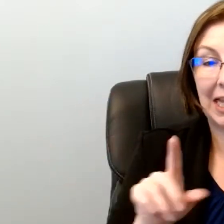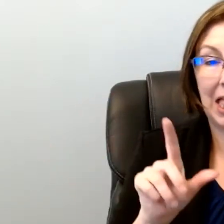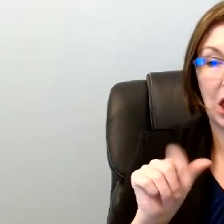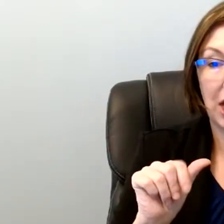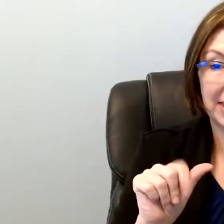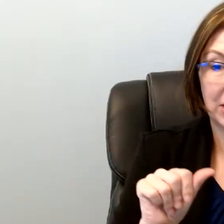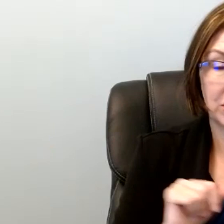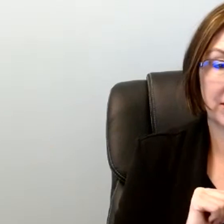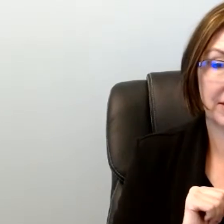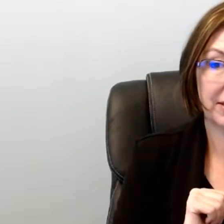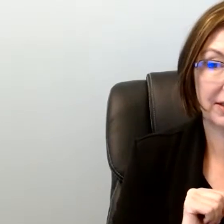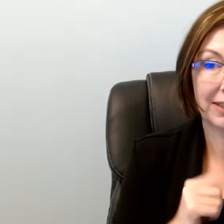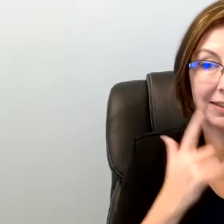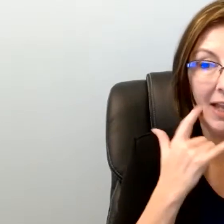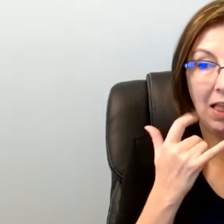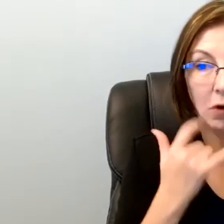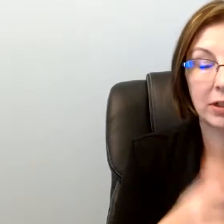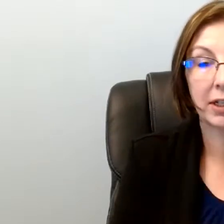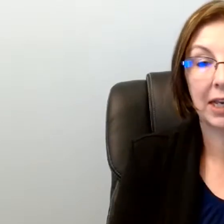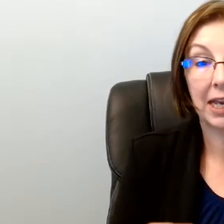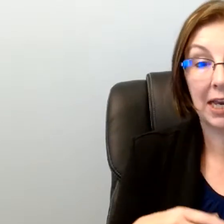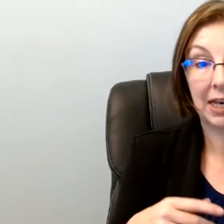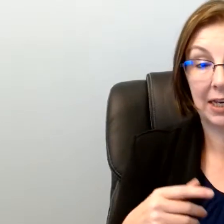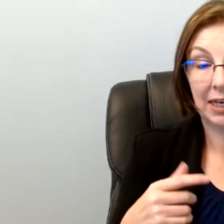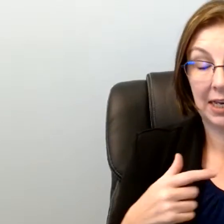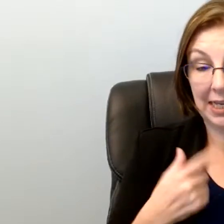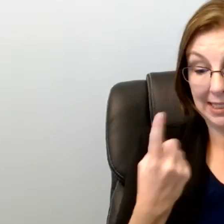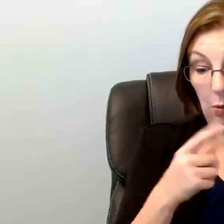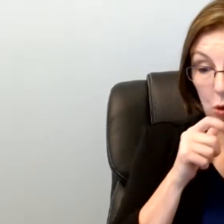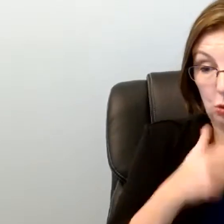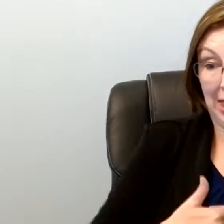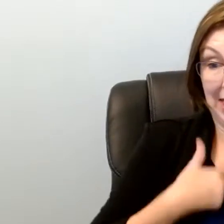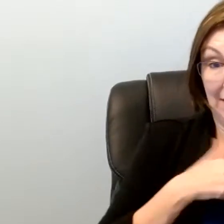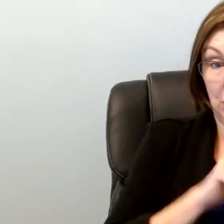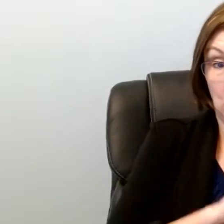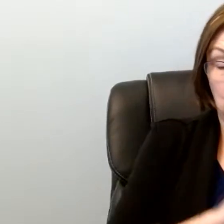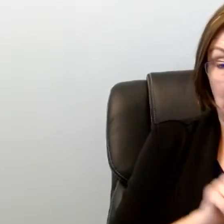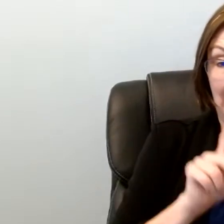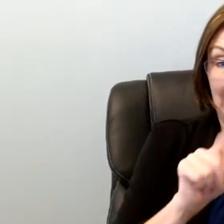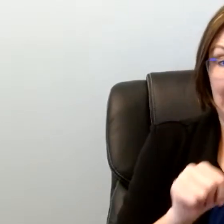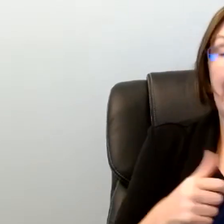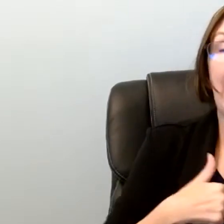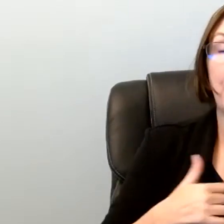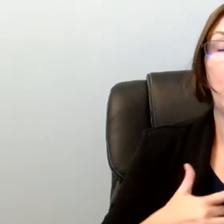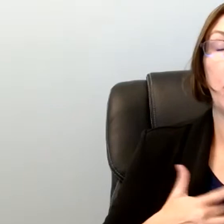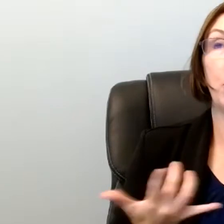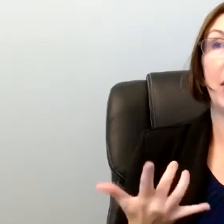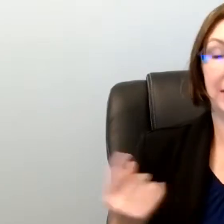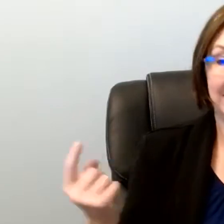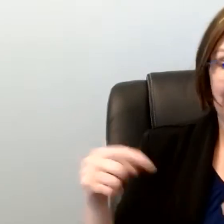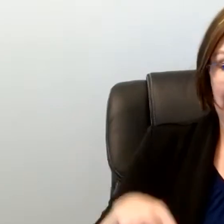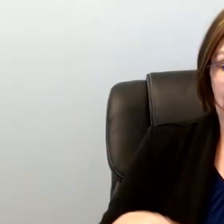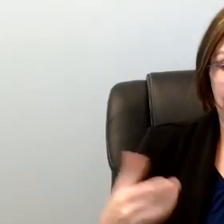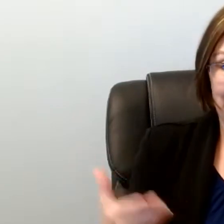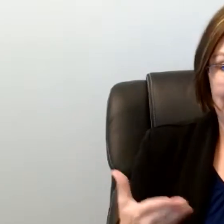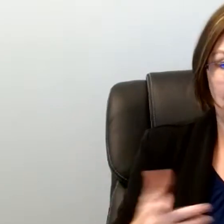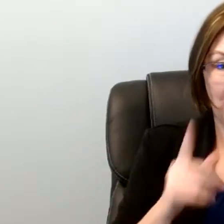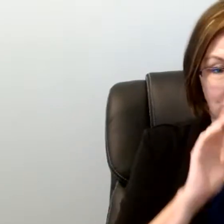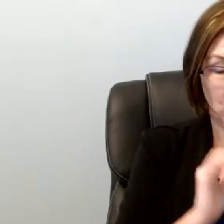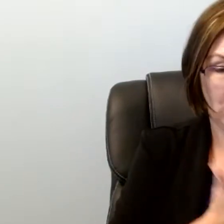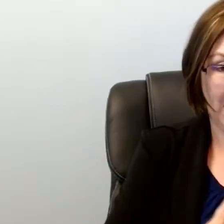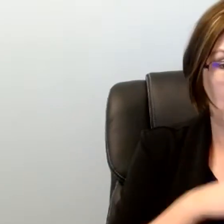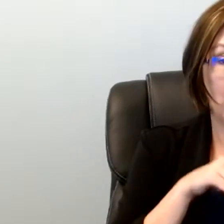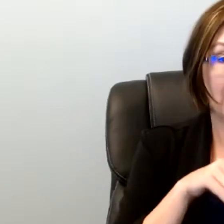Angeles. As someone who lives and works in LA, I am thrilled that the Access Board will be coming to LA to learn about our local accessibility